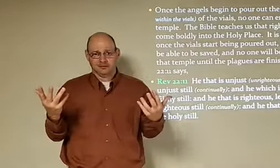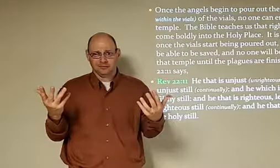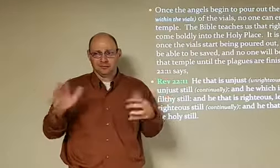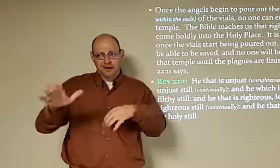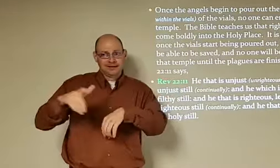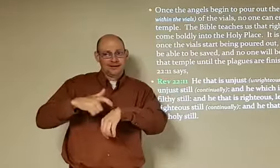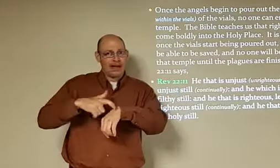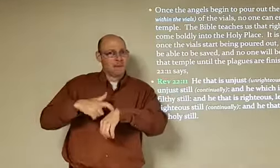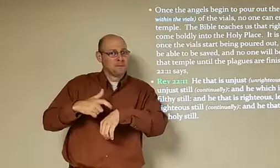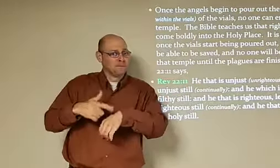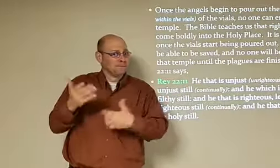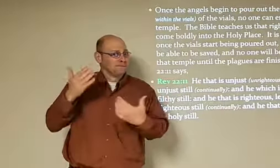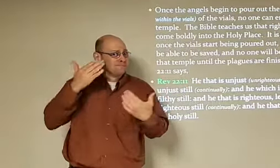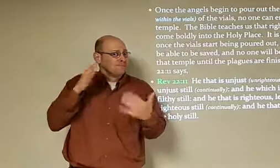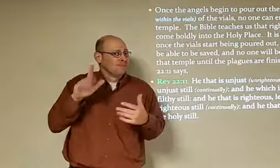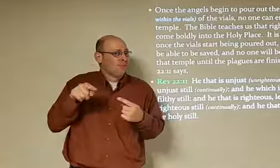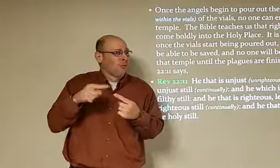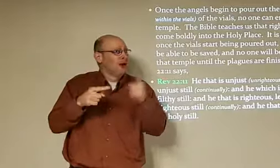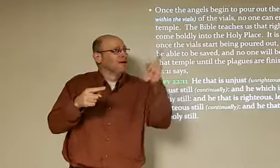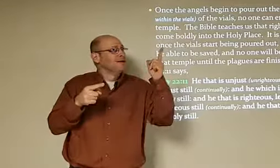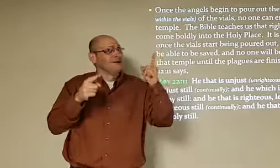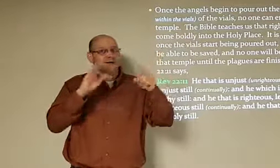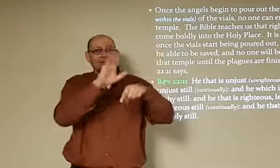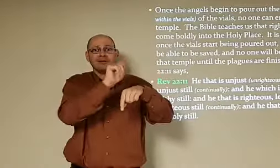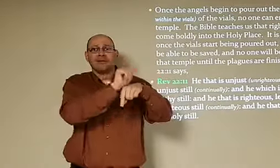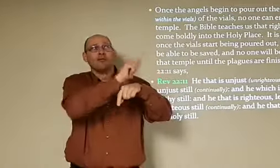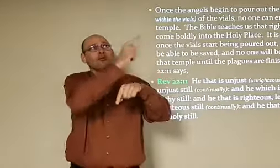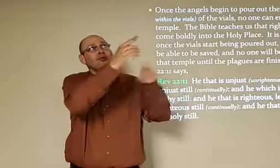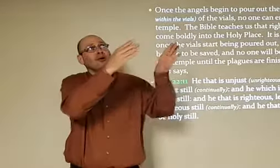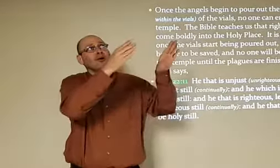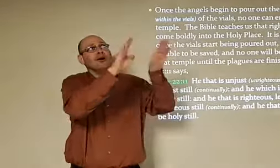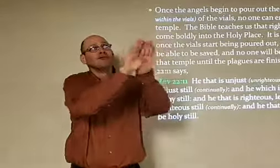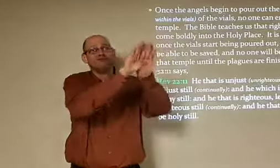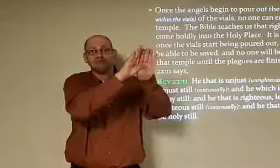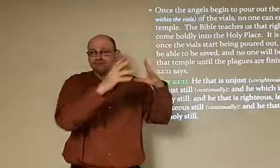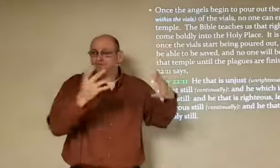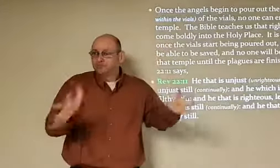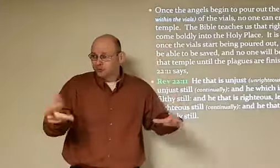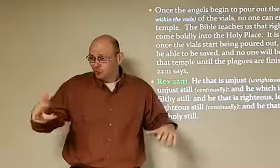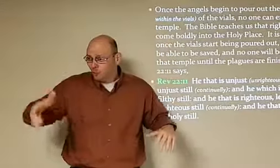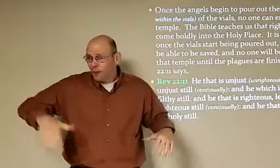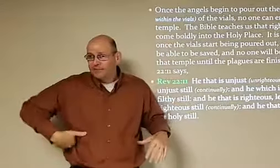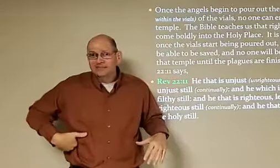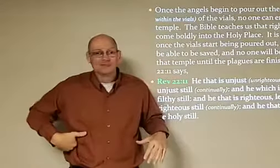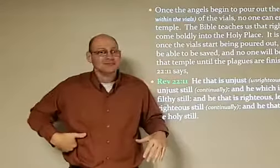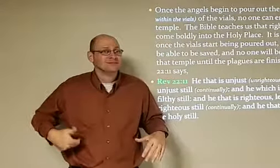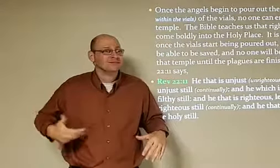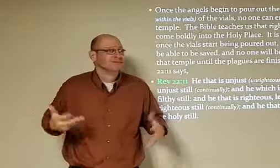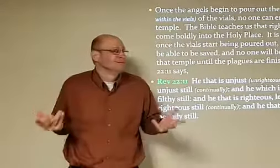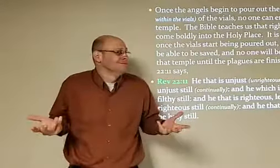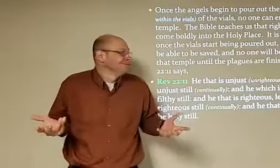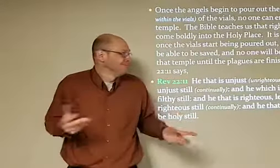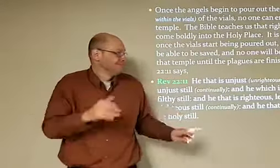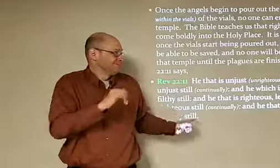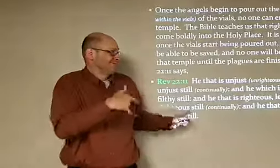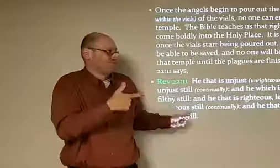enjoy life. Oh, when's the time of the Lord coming? When's the temple going to shut? You're going to be too late?